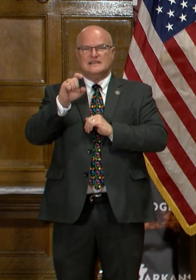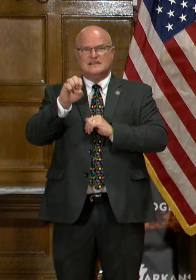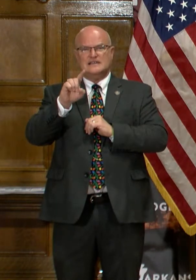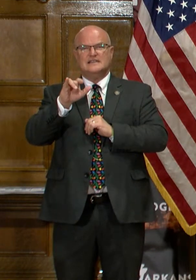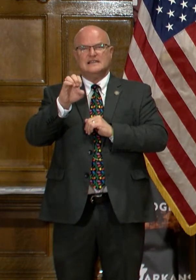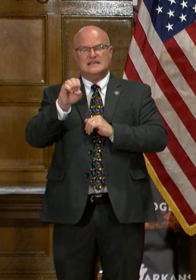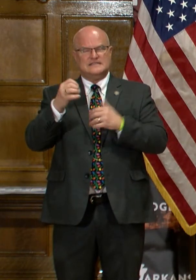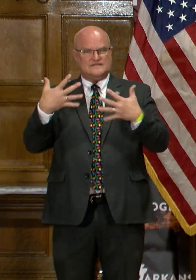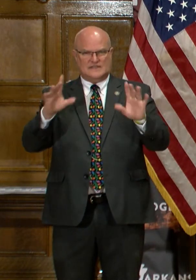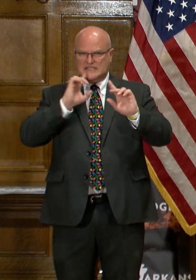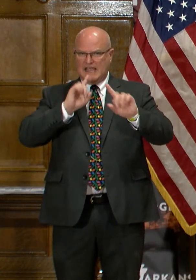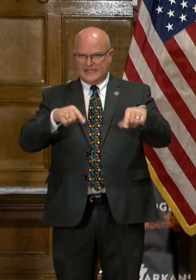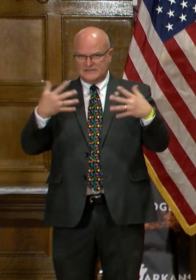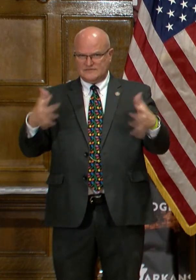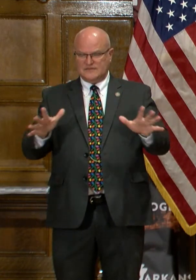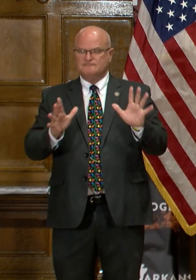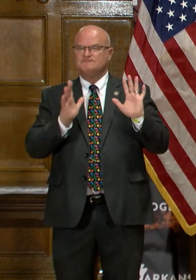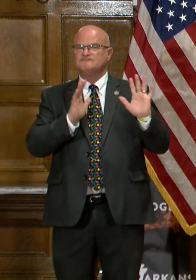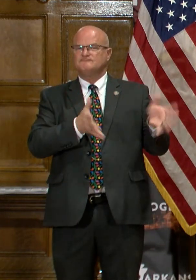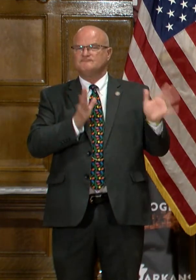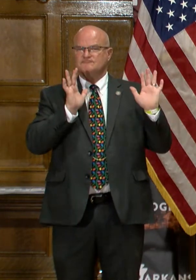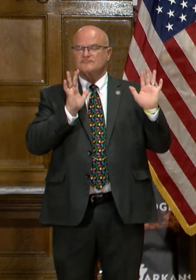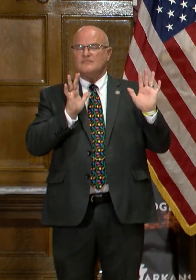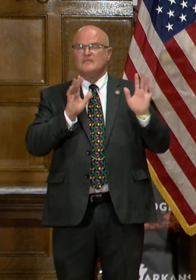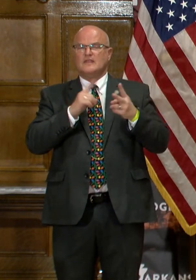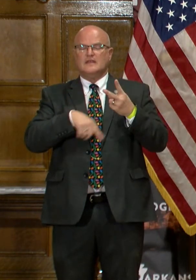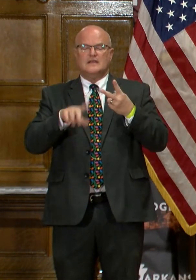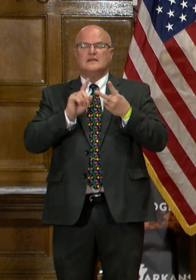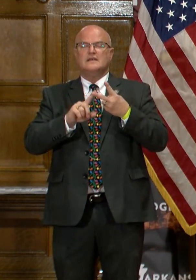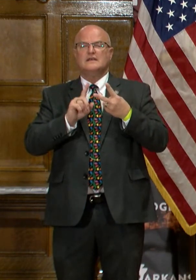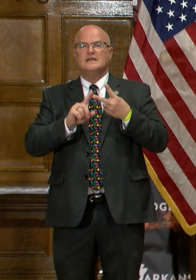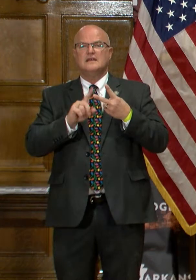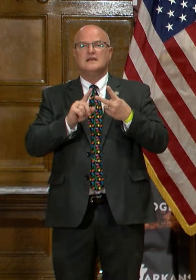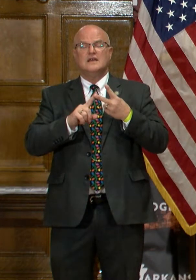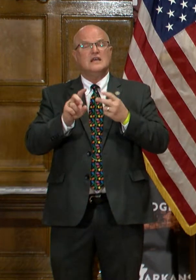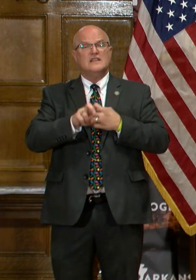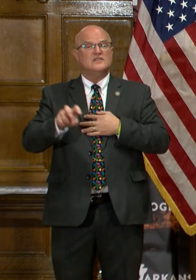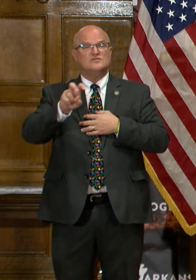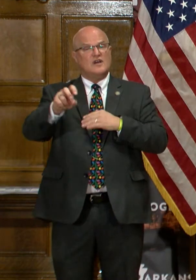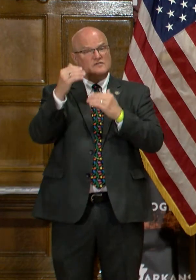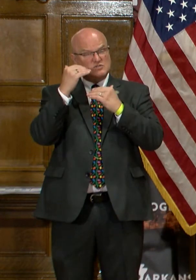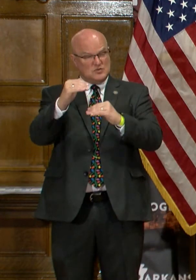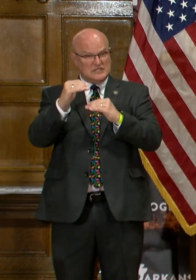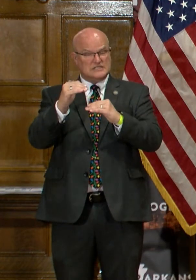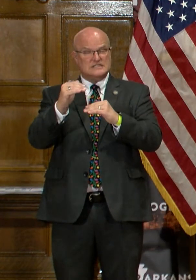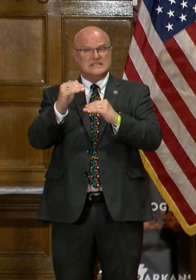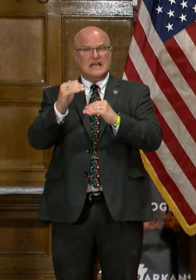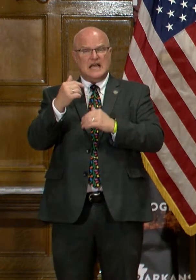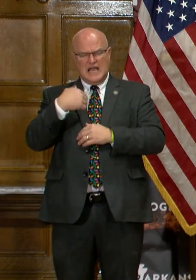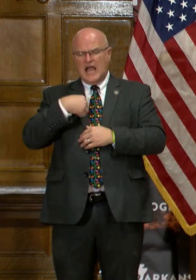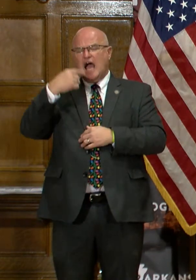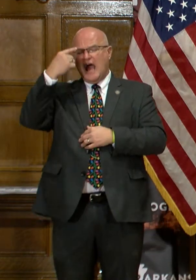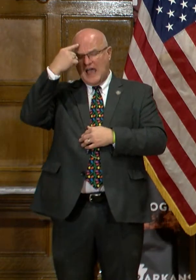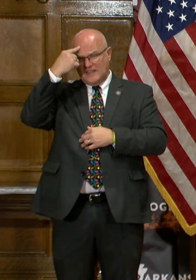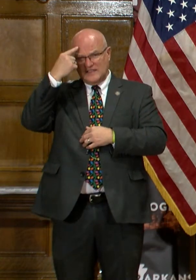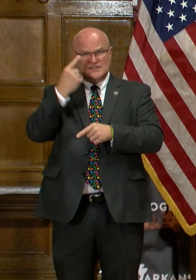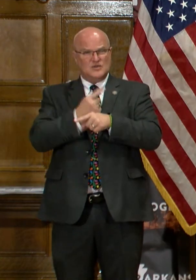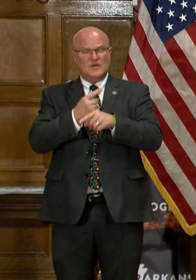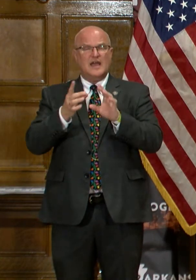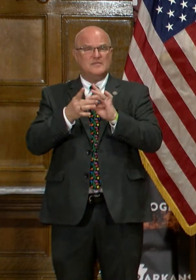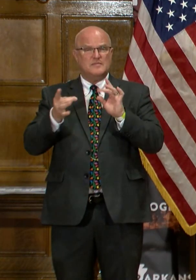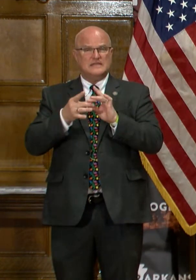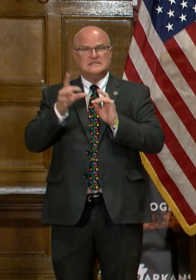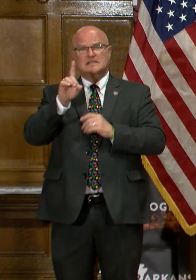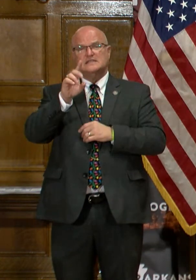public fashion, and I think we'll leave it at that. In terms of the travel restrictions, I think that's the right message that